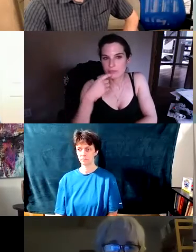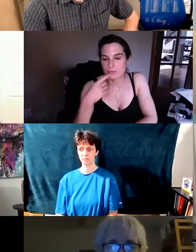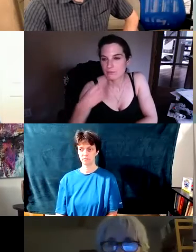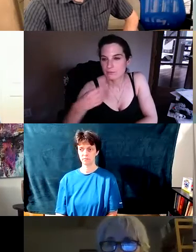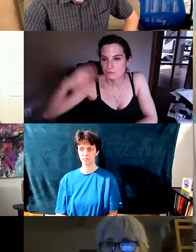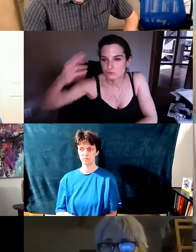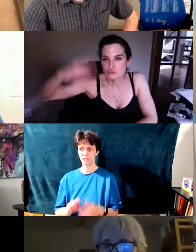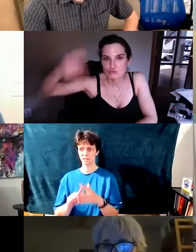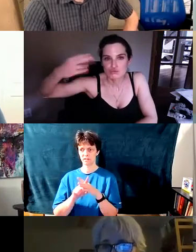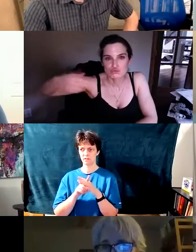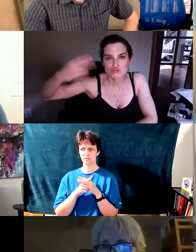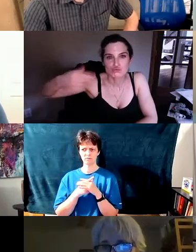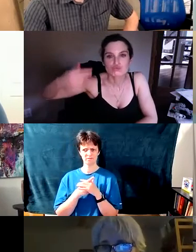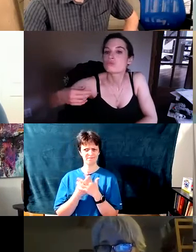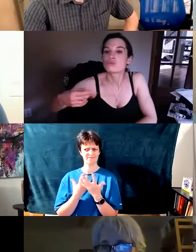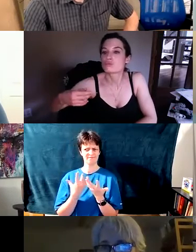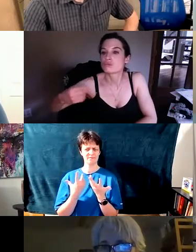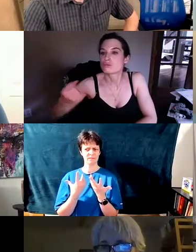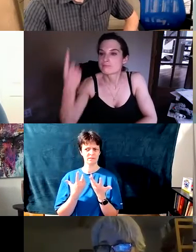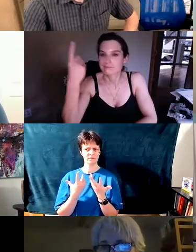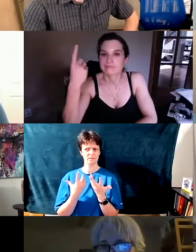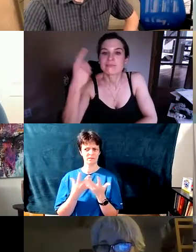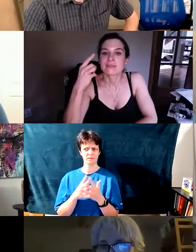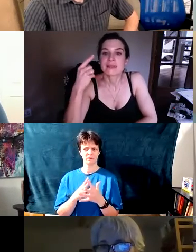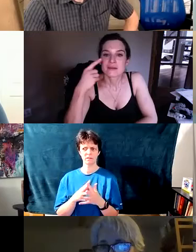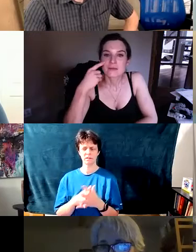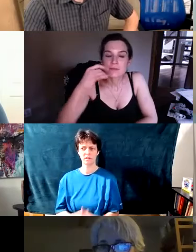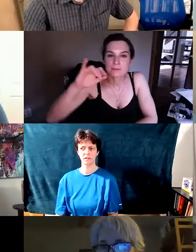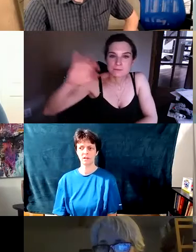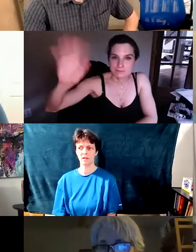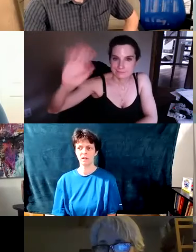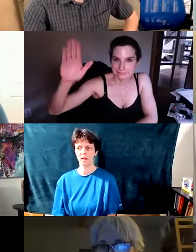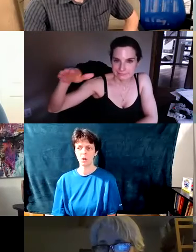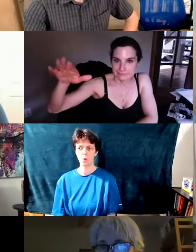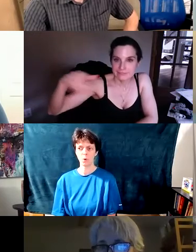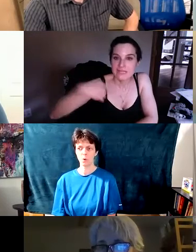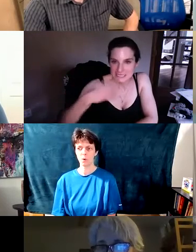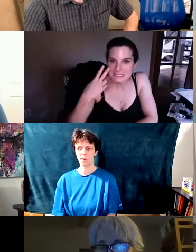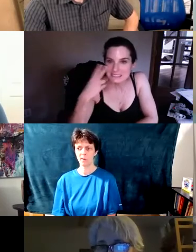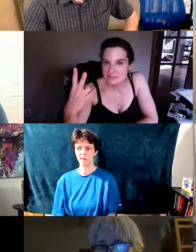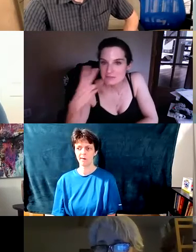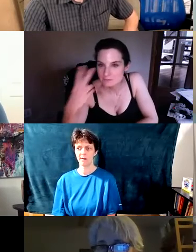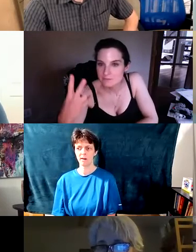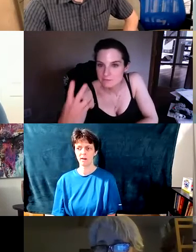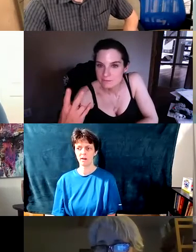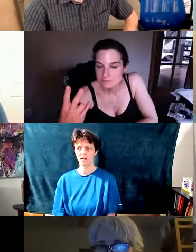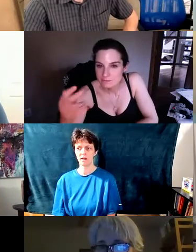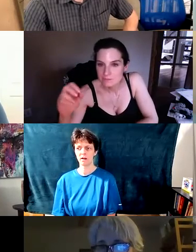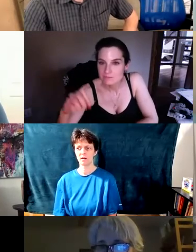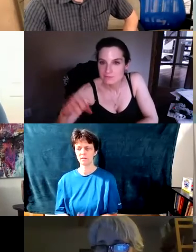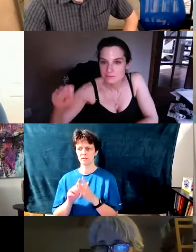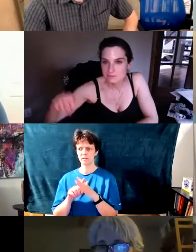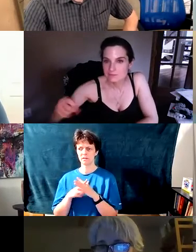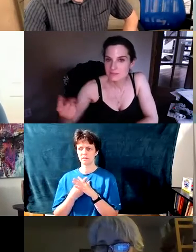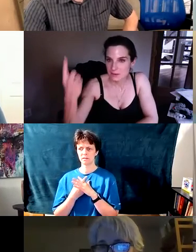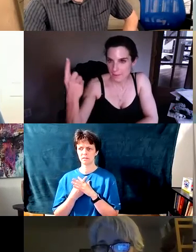have been sent to you privately. No, I took the private off. I don't know what's Oh. going on. Oh, I see. You